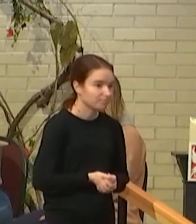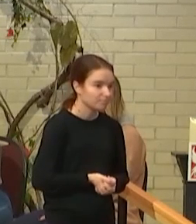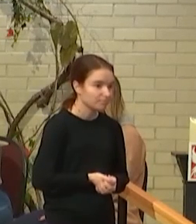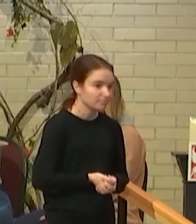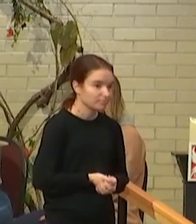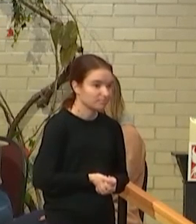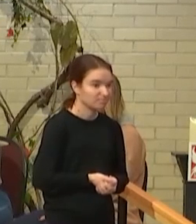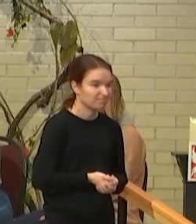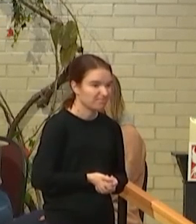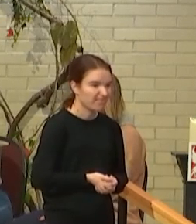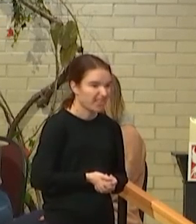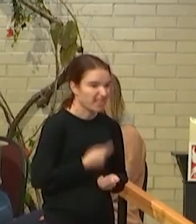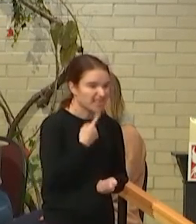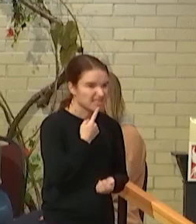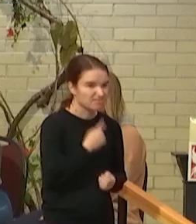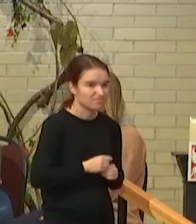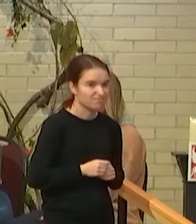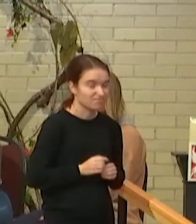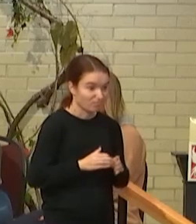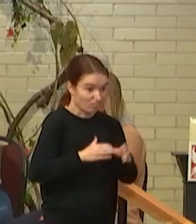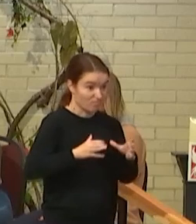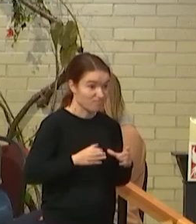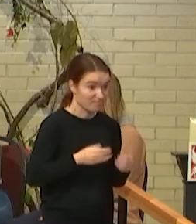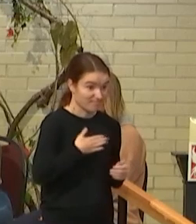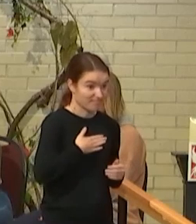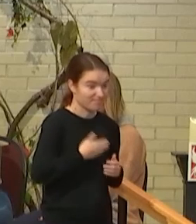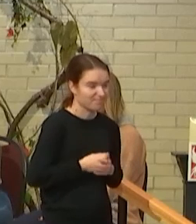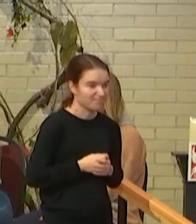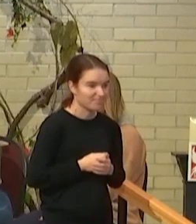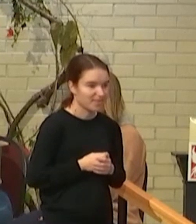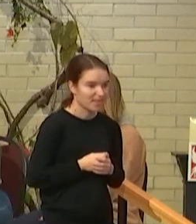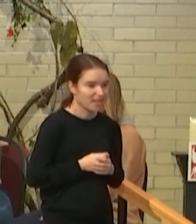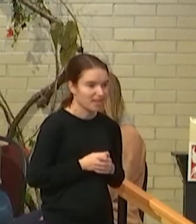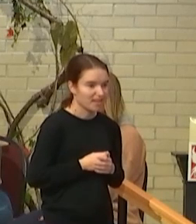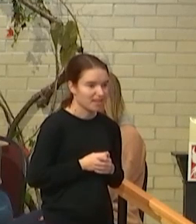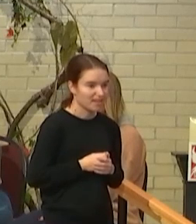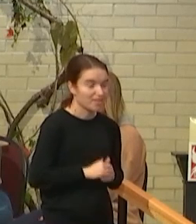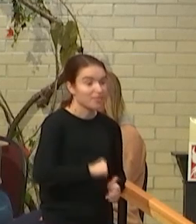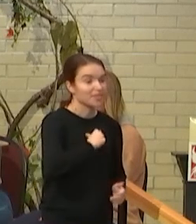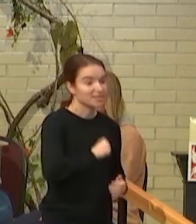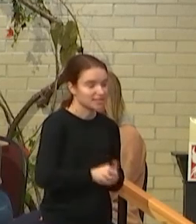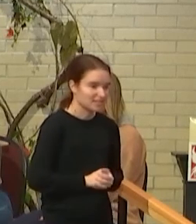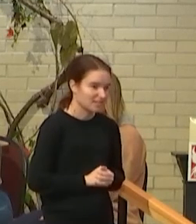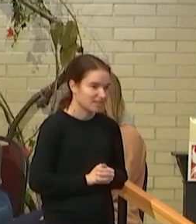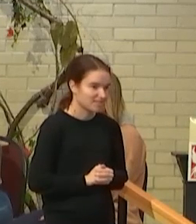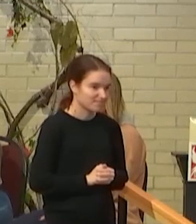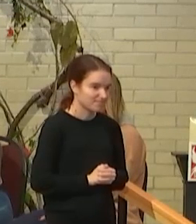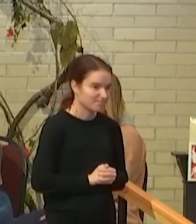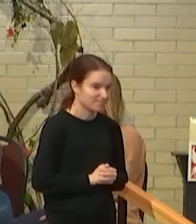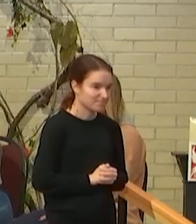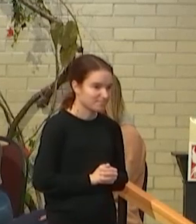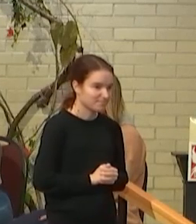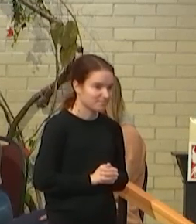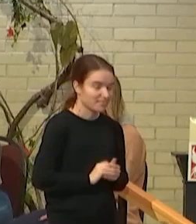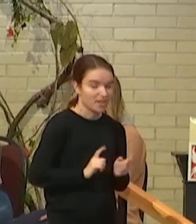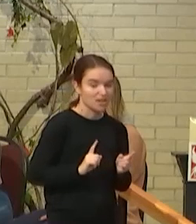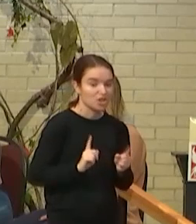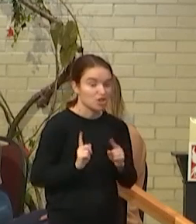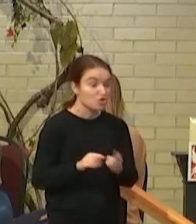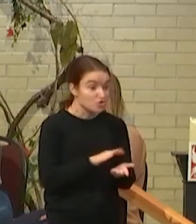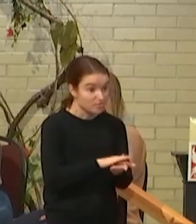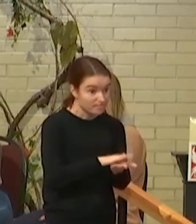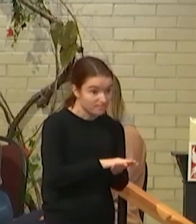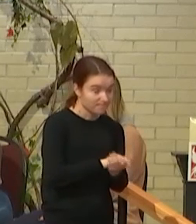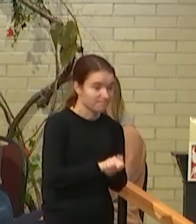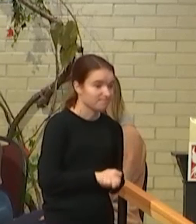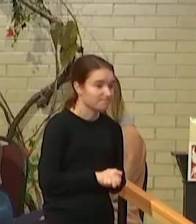just a huge part of me. I'm proud that I was able to survive that and be here today and go to college that I really want to go to.